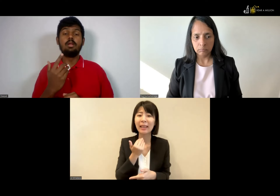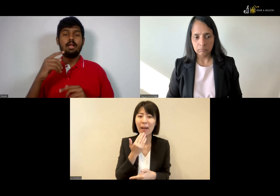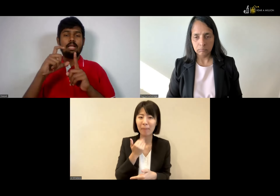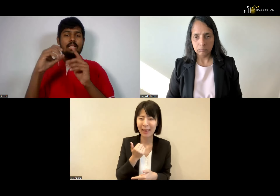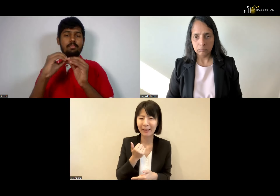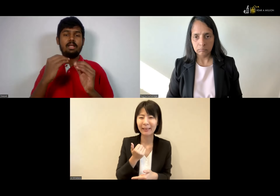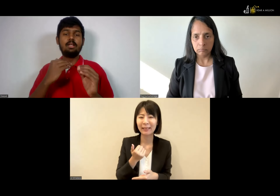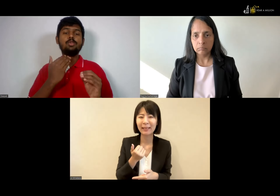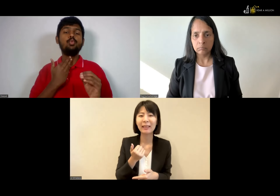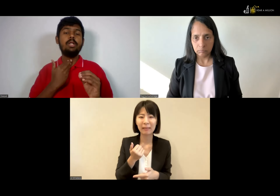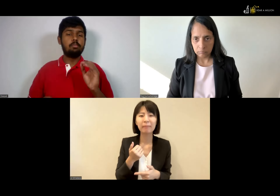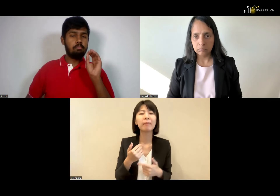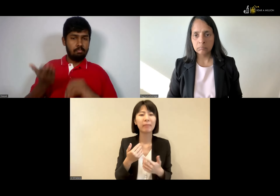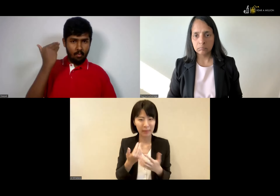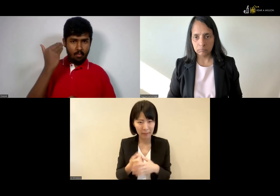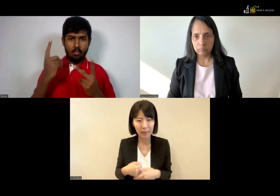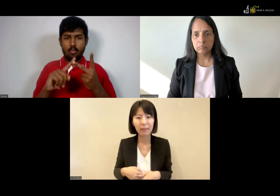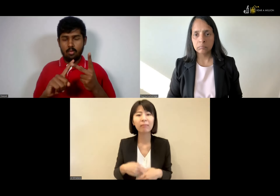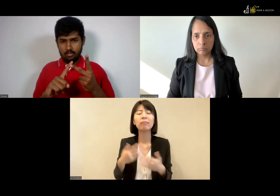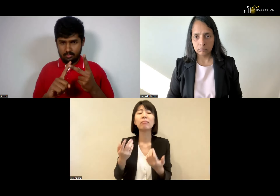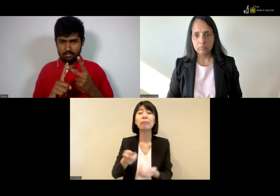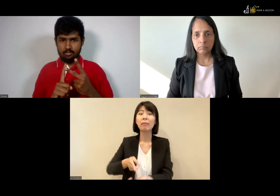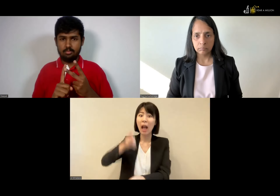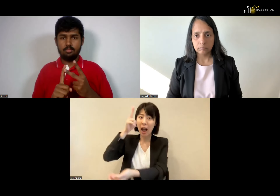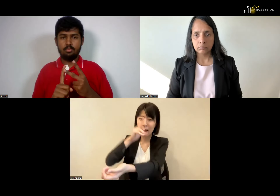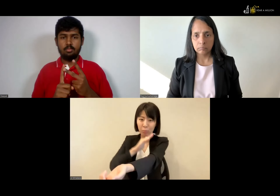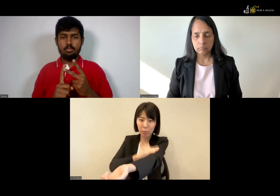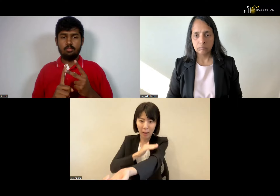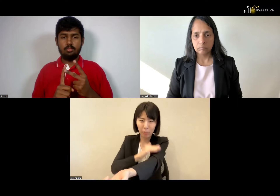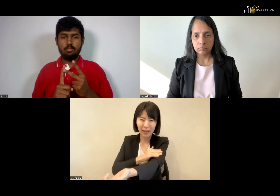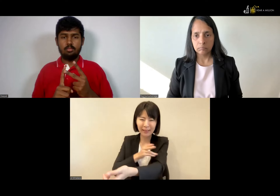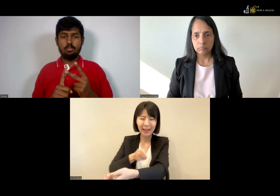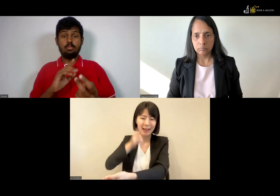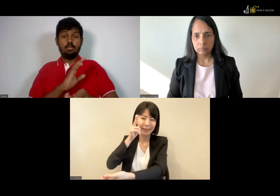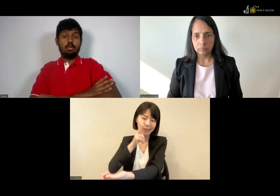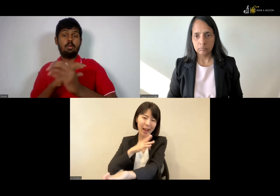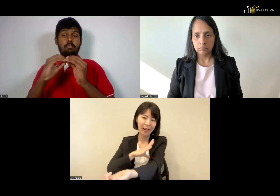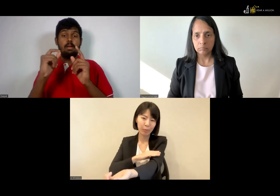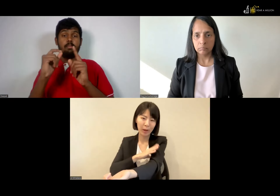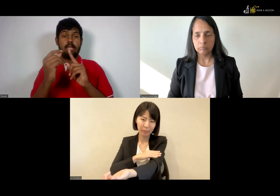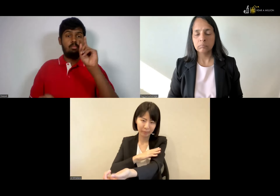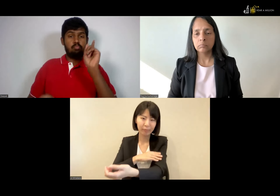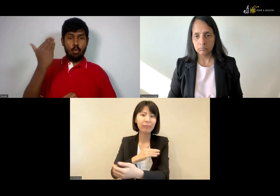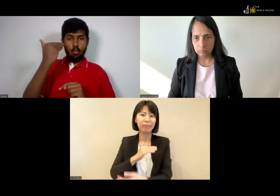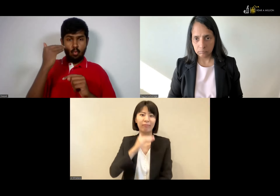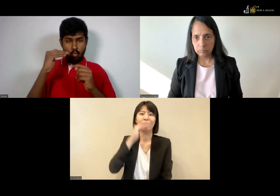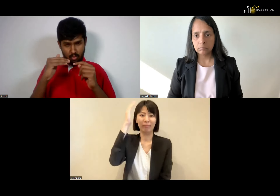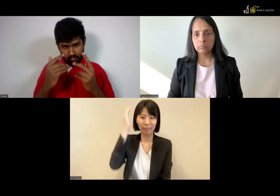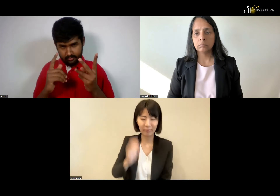or someone who would have diabetes, or high blood